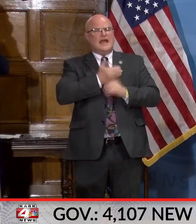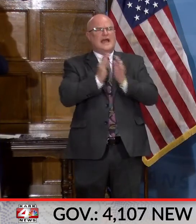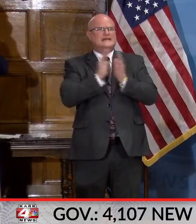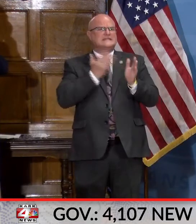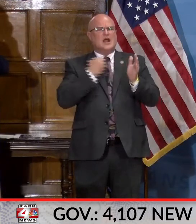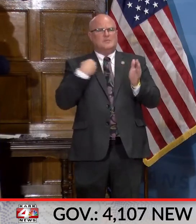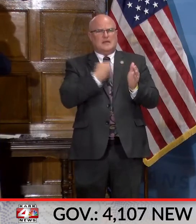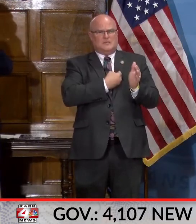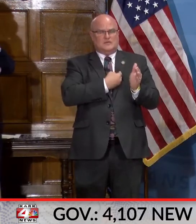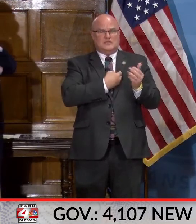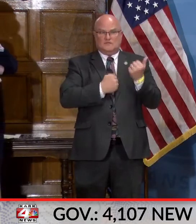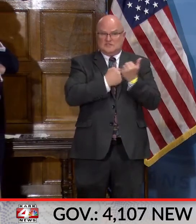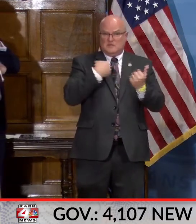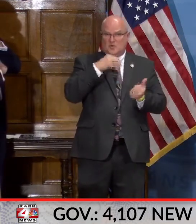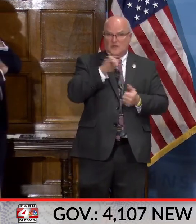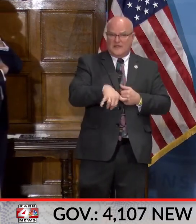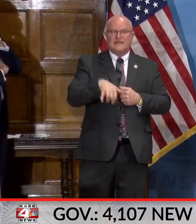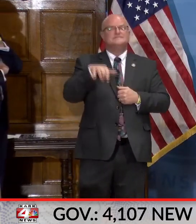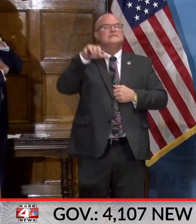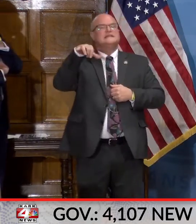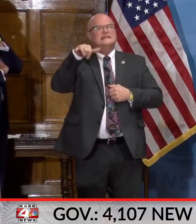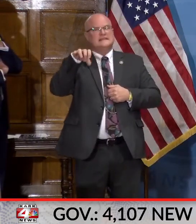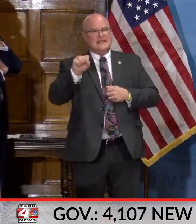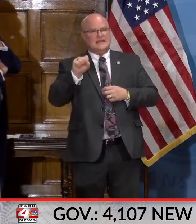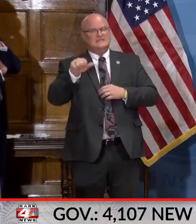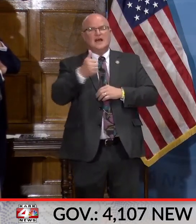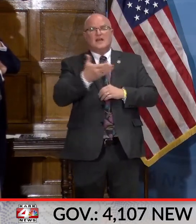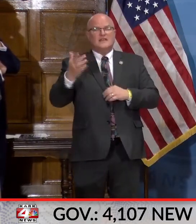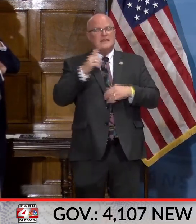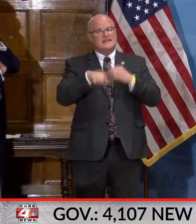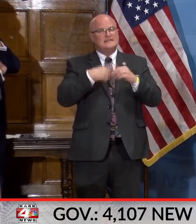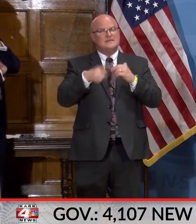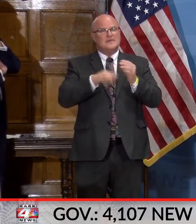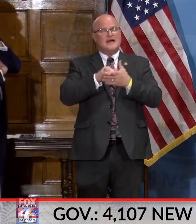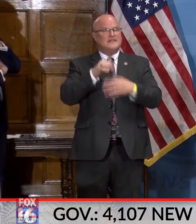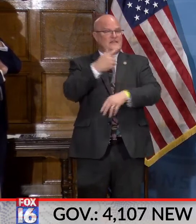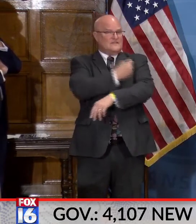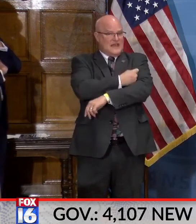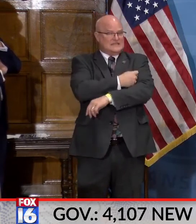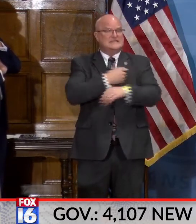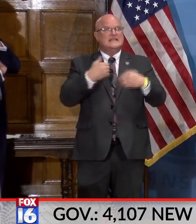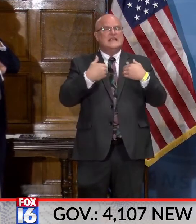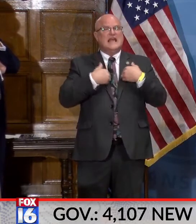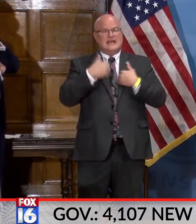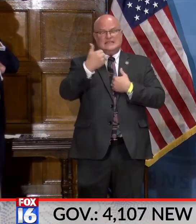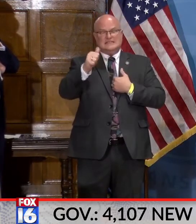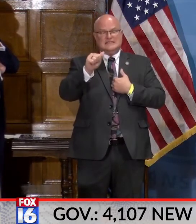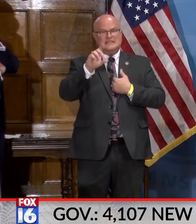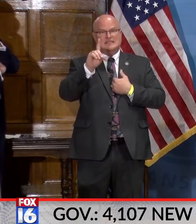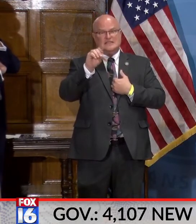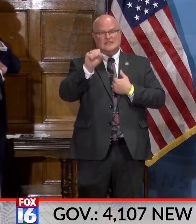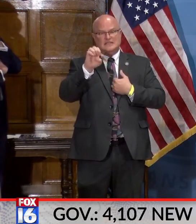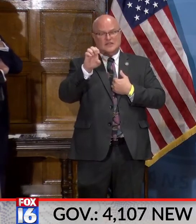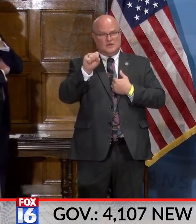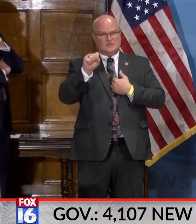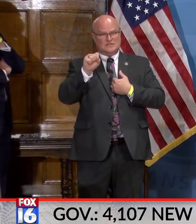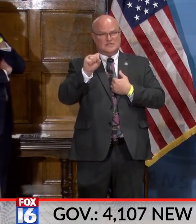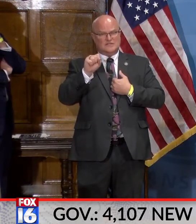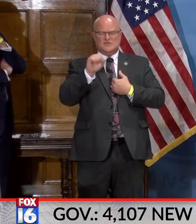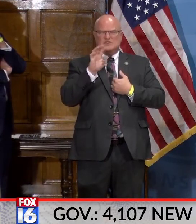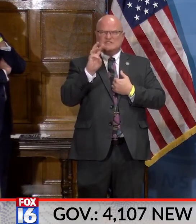support that, and we would. There's some other practical things about the vaccine has 10 doses per vial or 6 doses